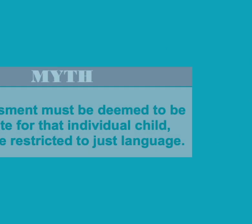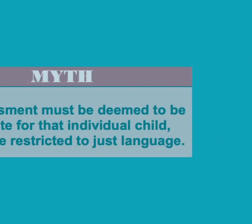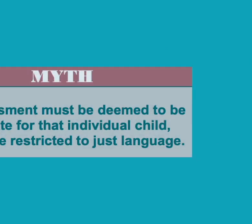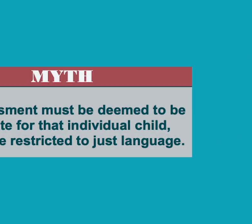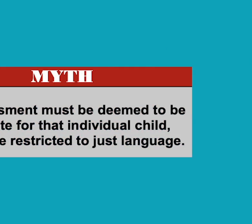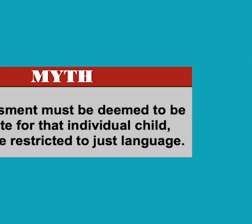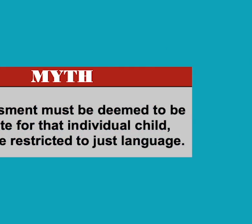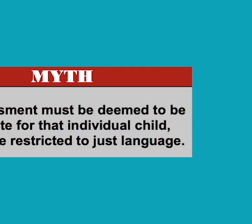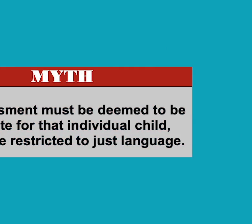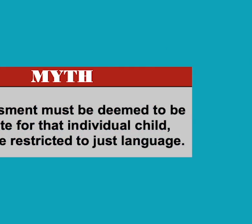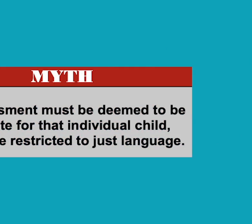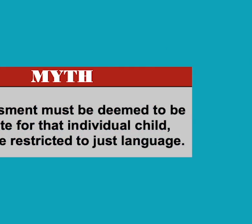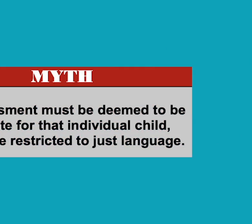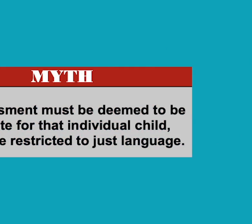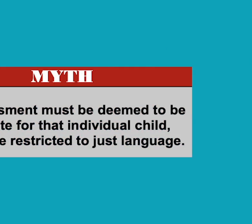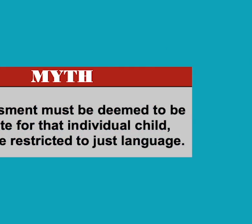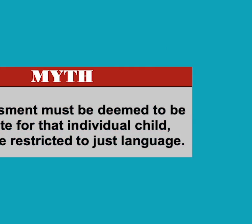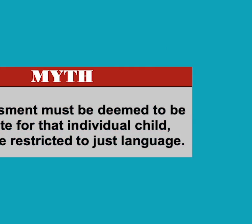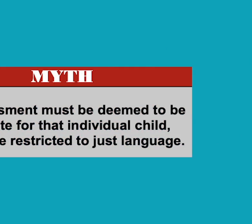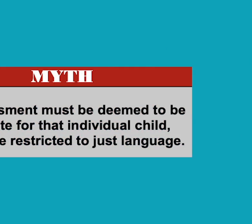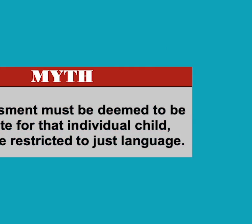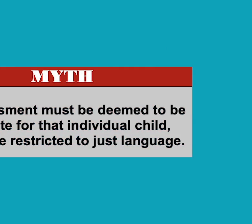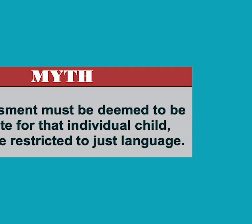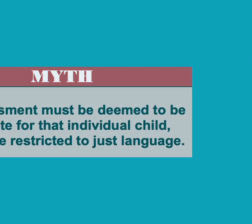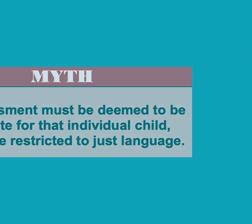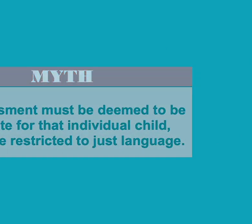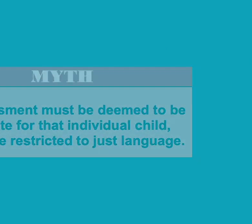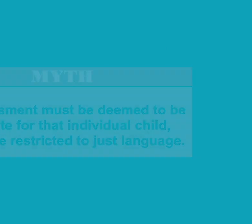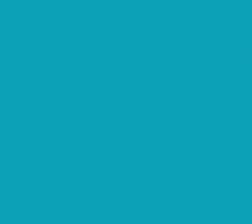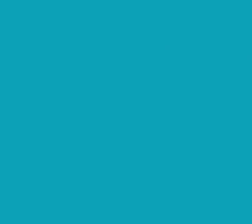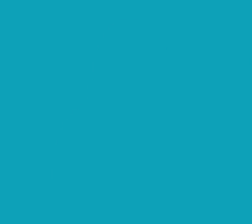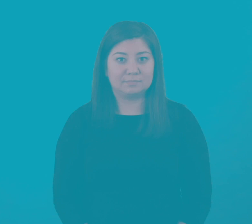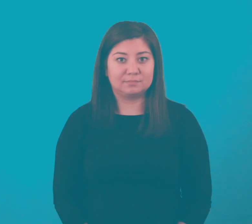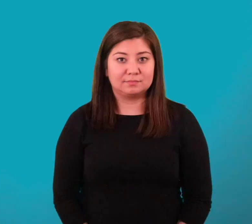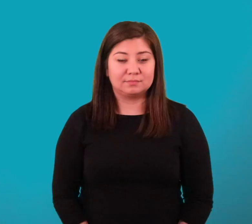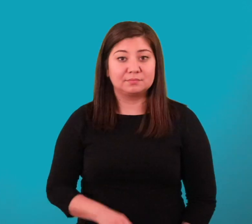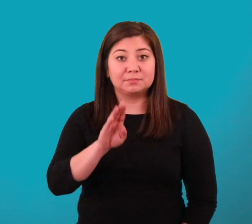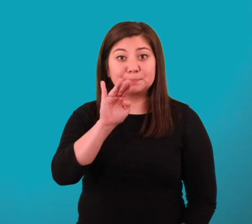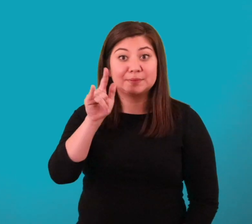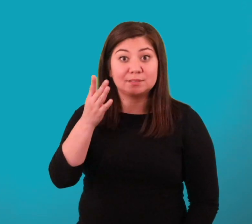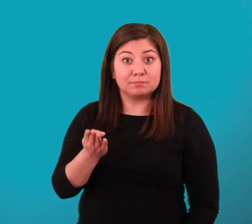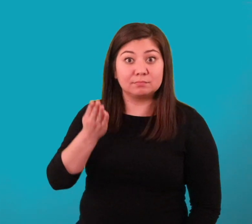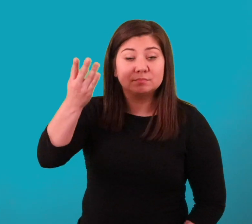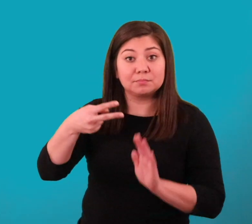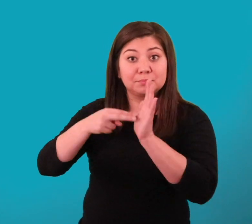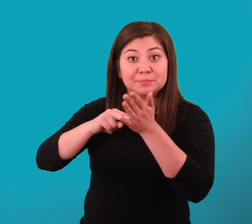manner. Myth. An assessment must be deemed to be appropriate for the individual child and not be restricted to just language. This is